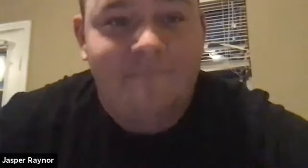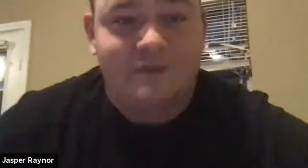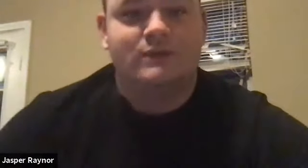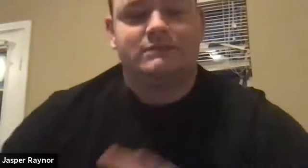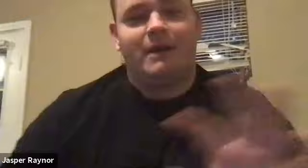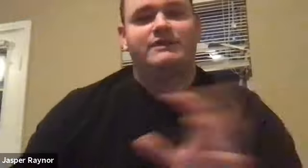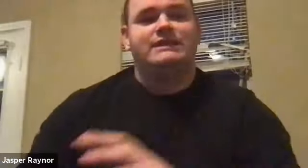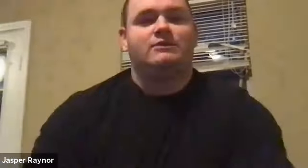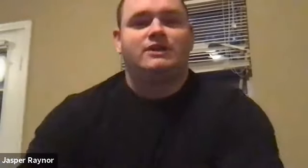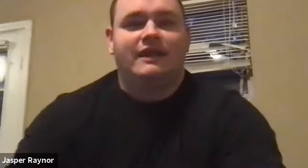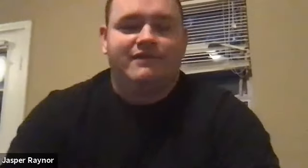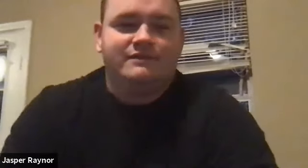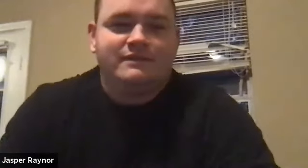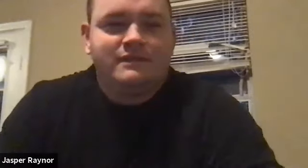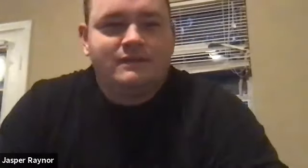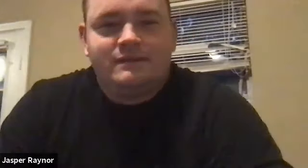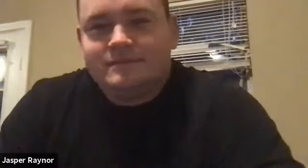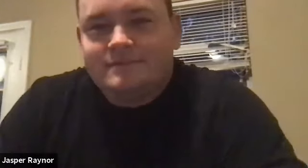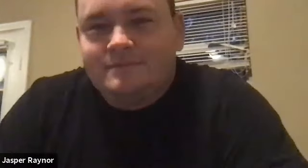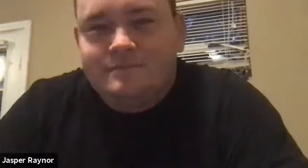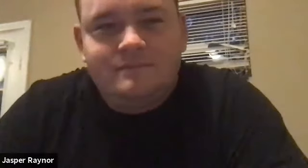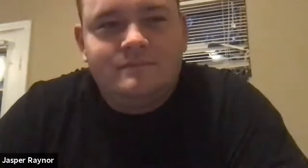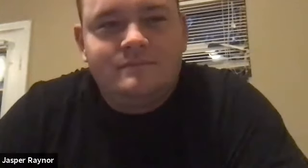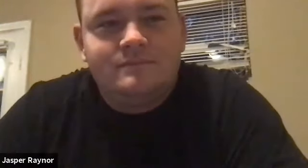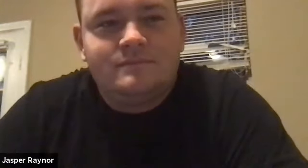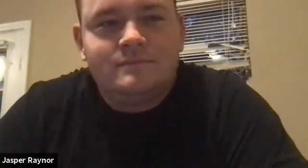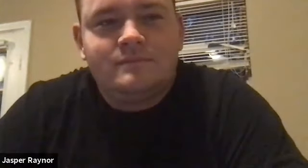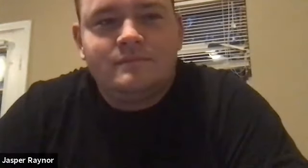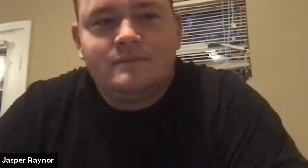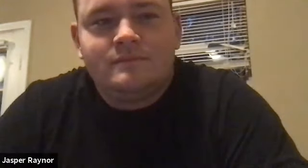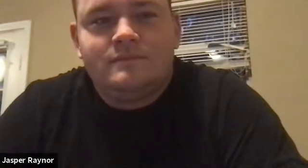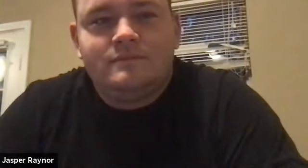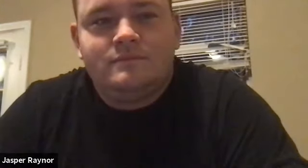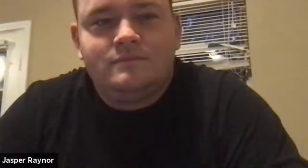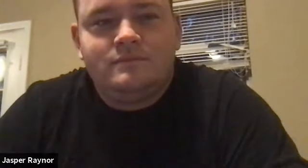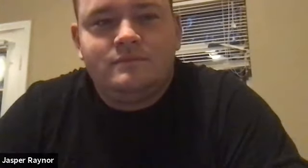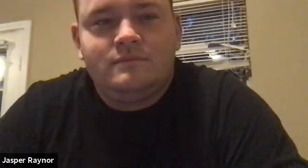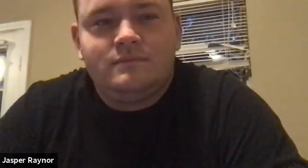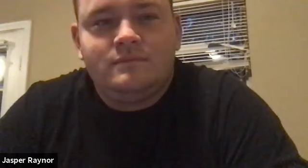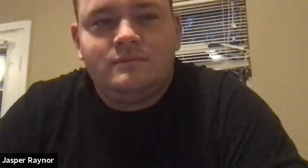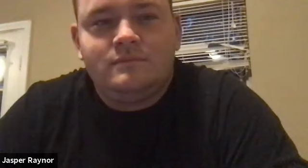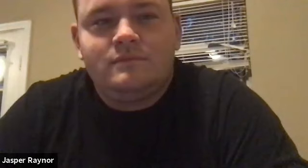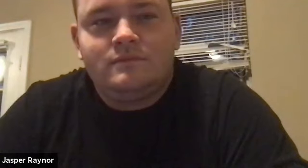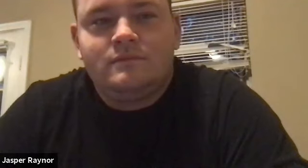you would spell the city where you live. Okay, that's what I thought. Build up at city or anything